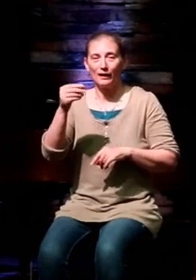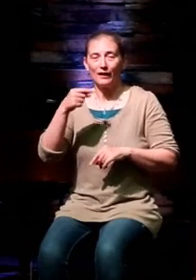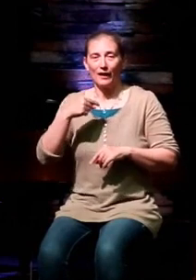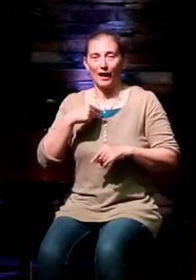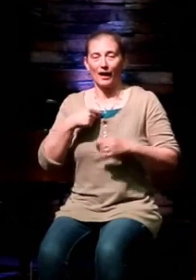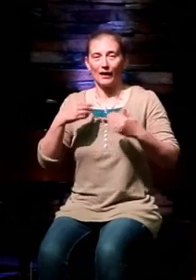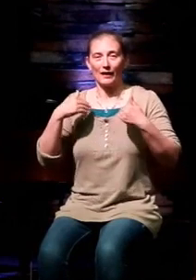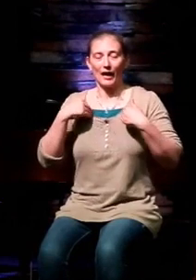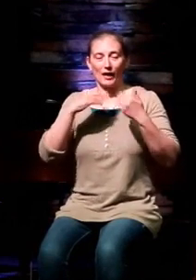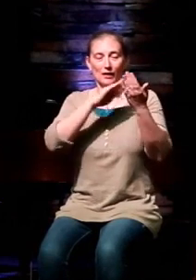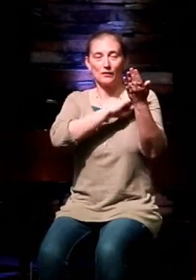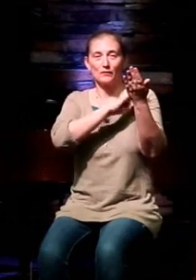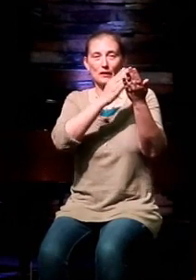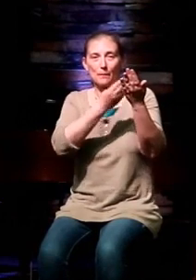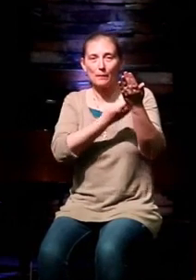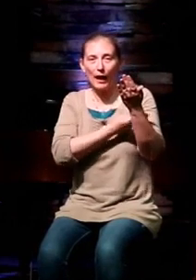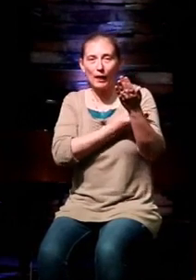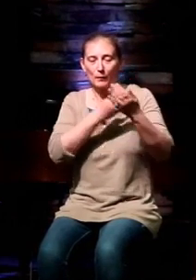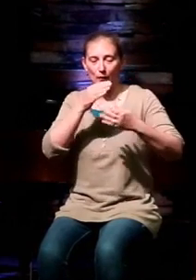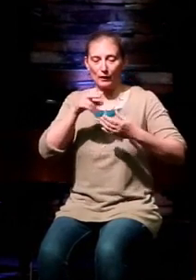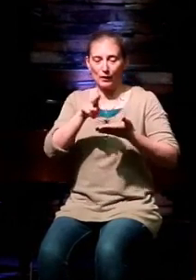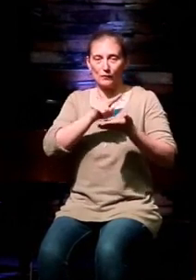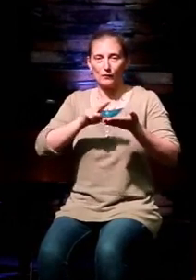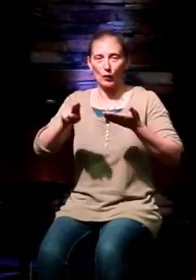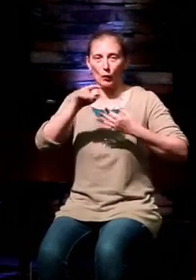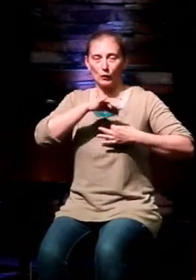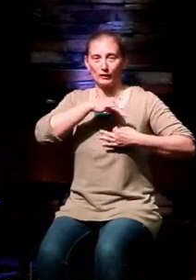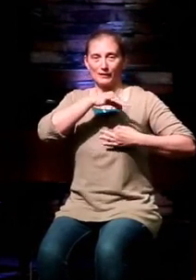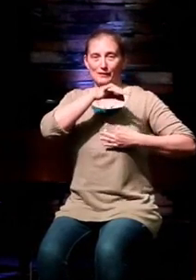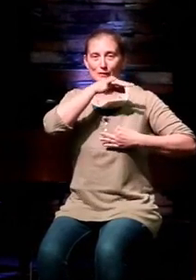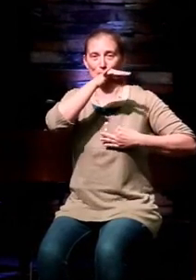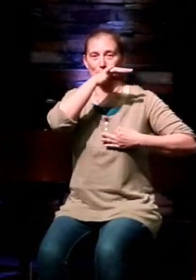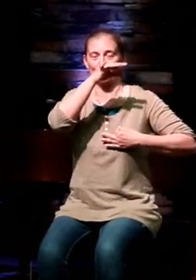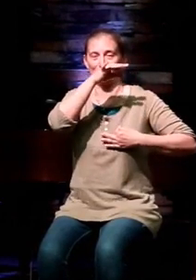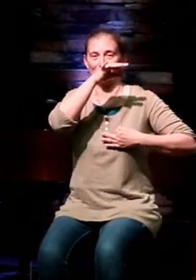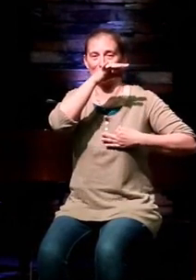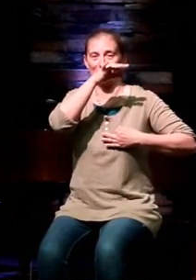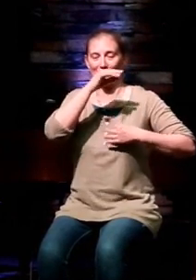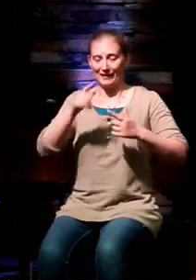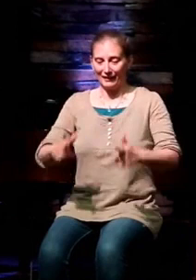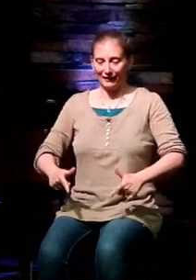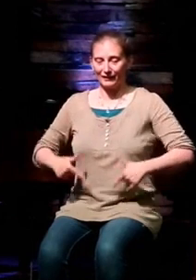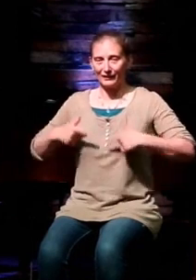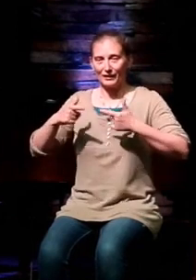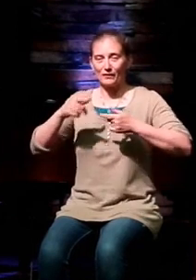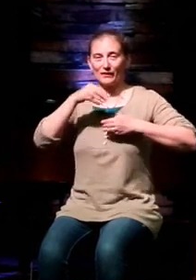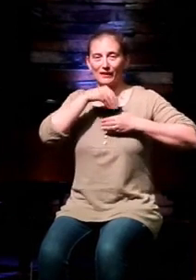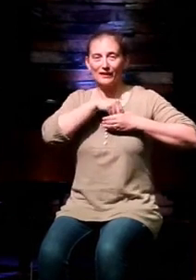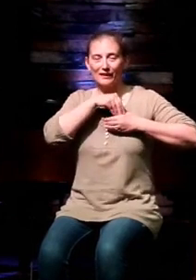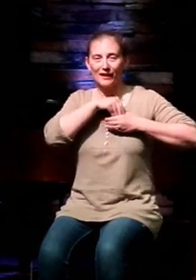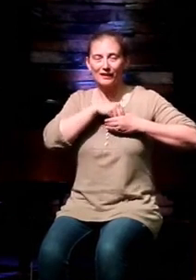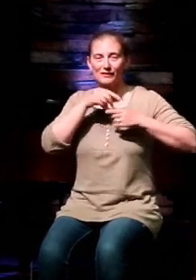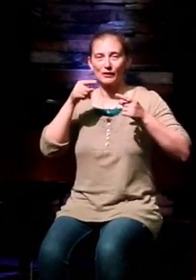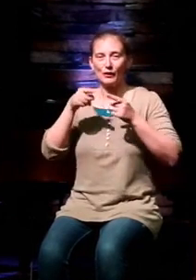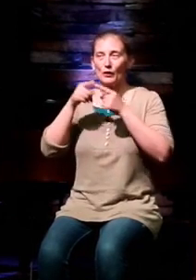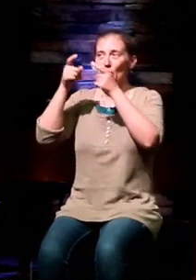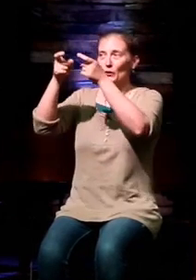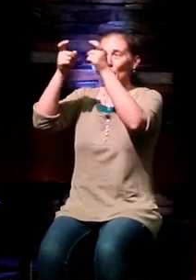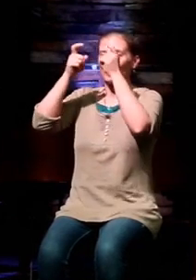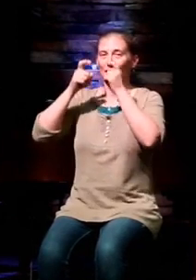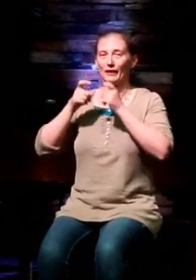Holy Spirit, that same Spirit that rose Christ from the dead, living and dwelling within us to give life and peace to our mortal